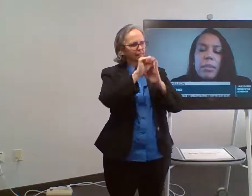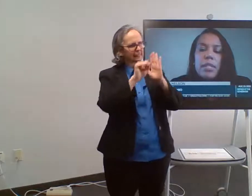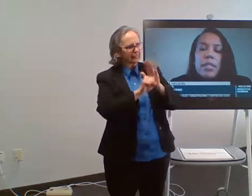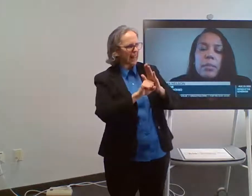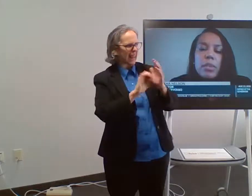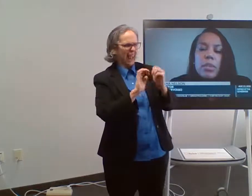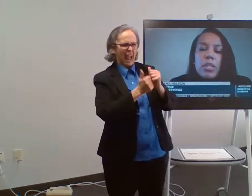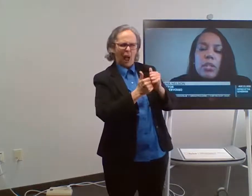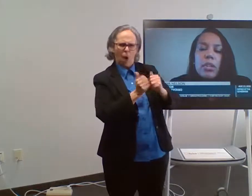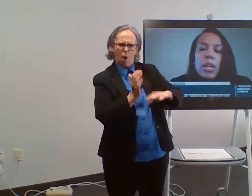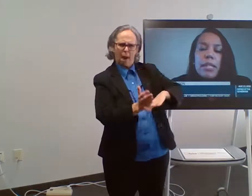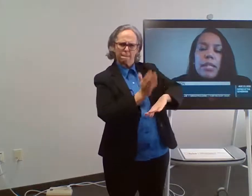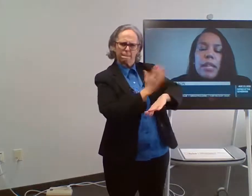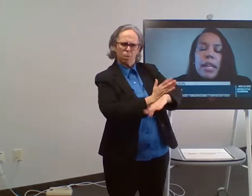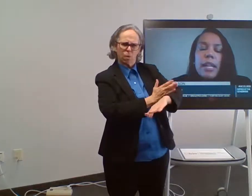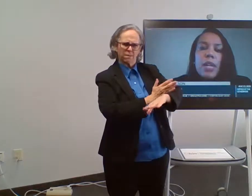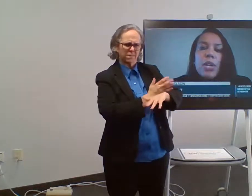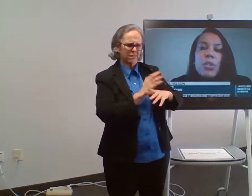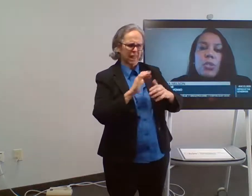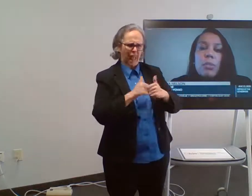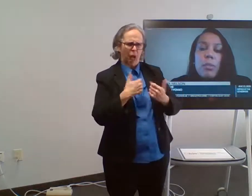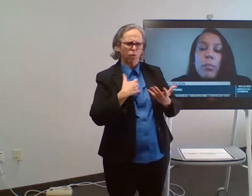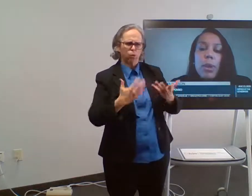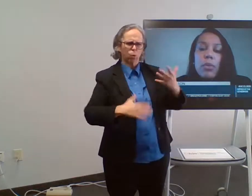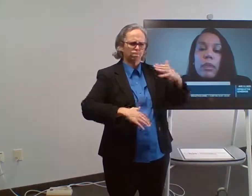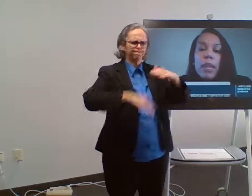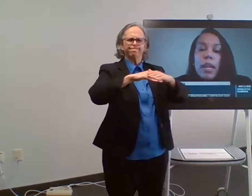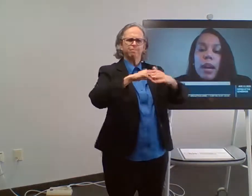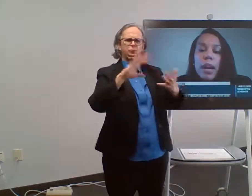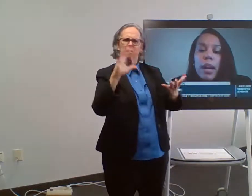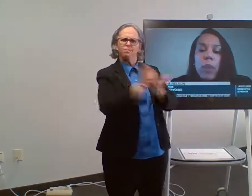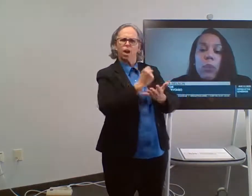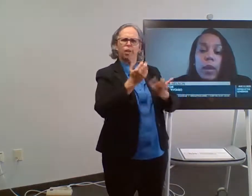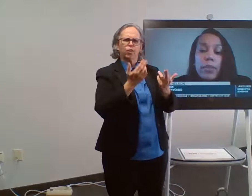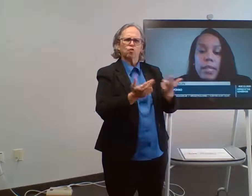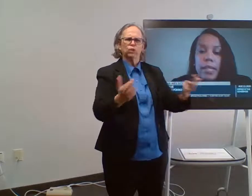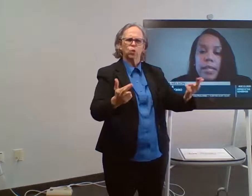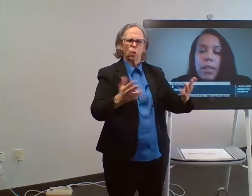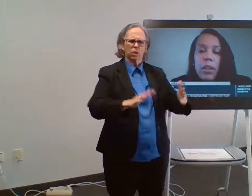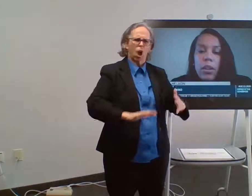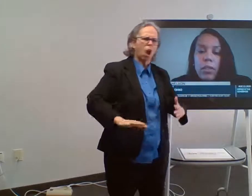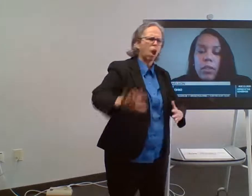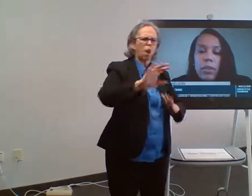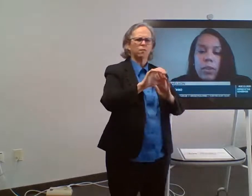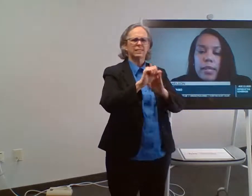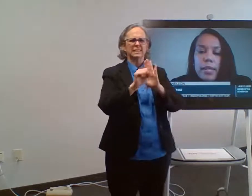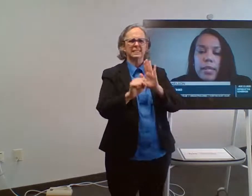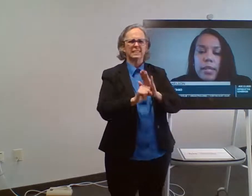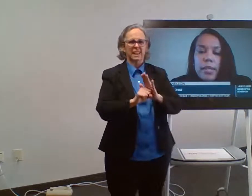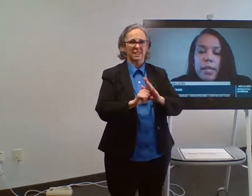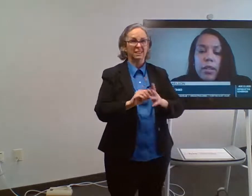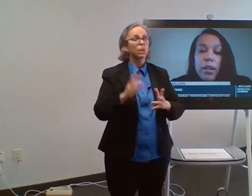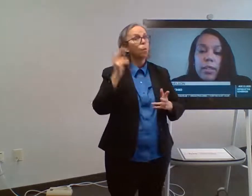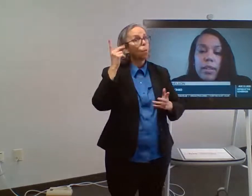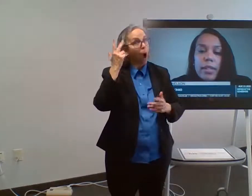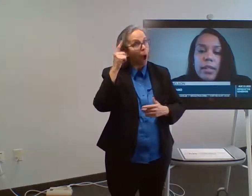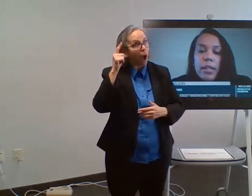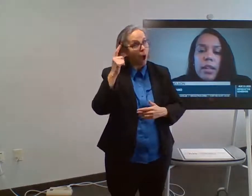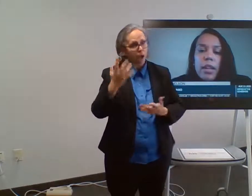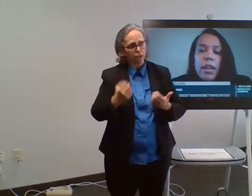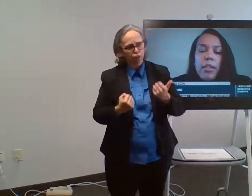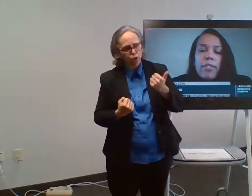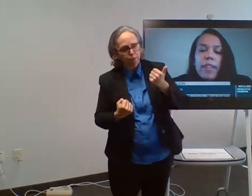made available to communities across the state to promote wellness in all of our residents and all